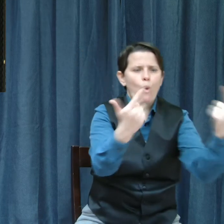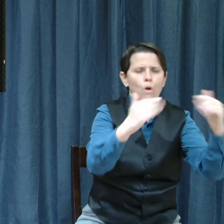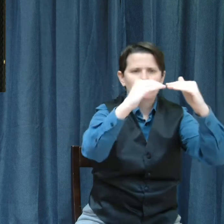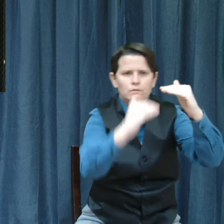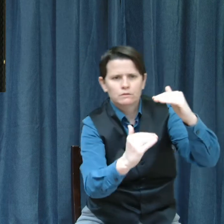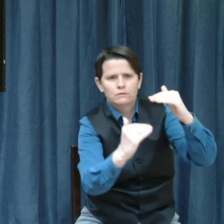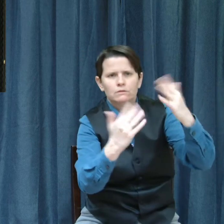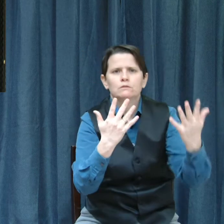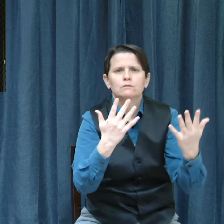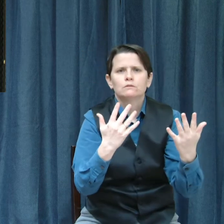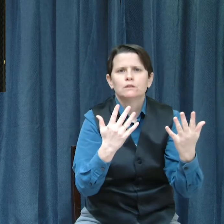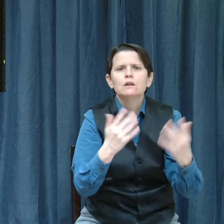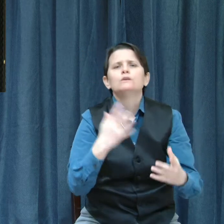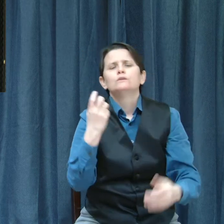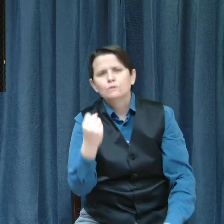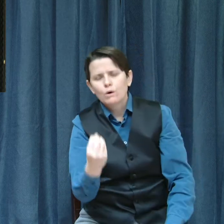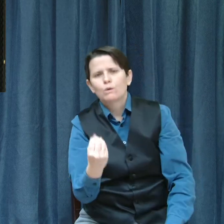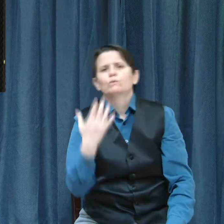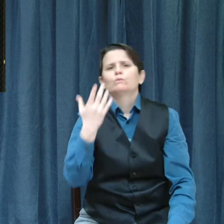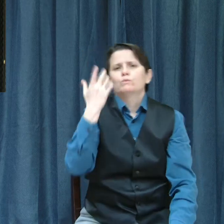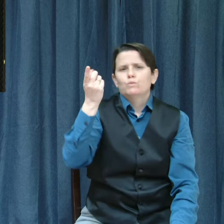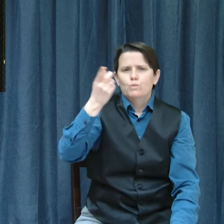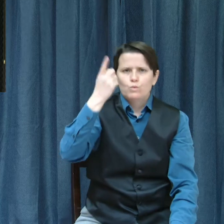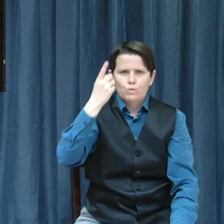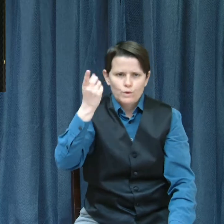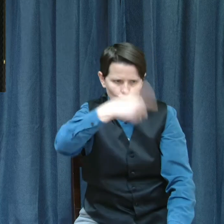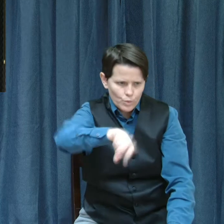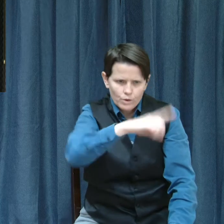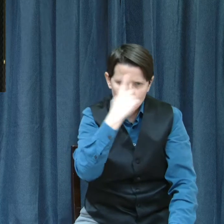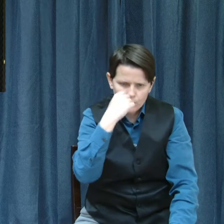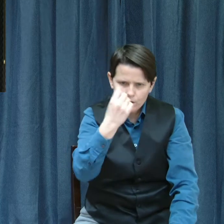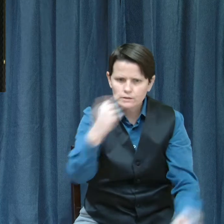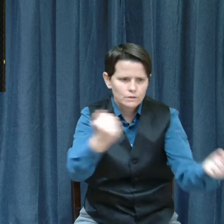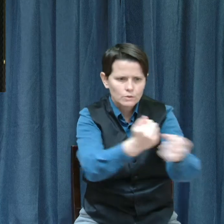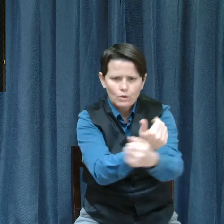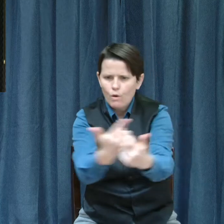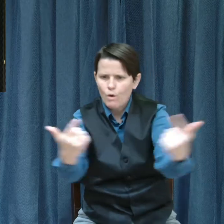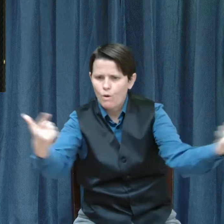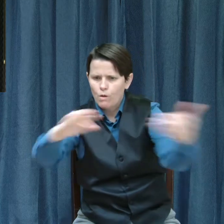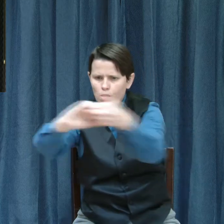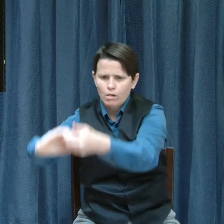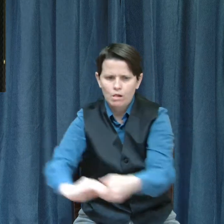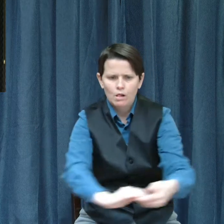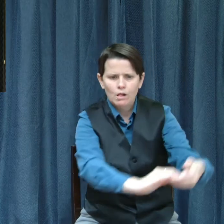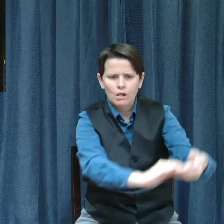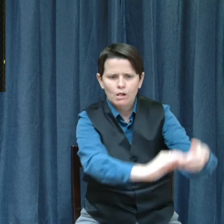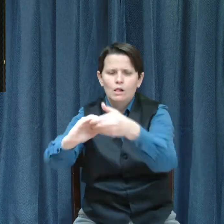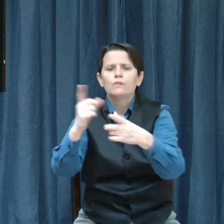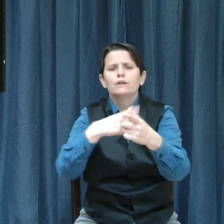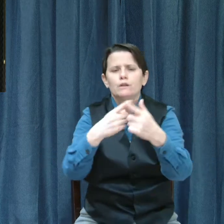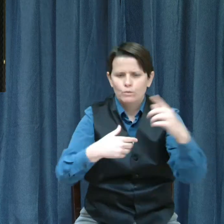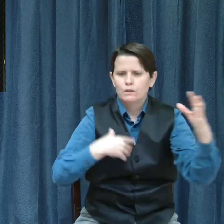to realize that it's all of us, then we can stand very differently in it.